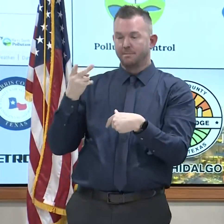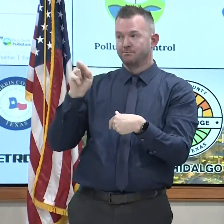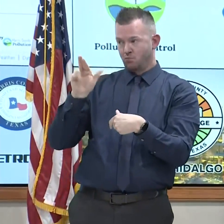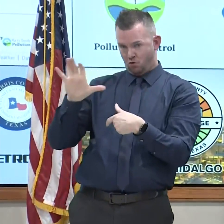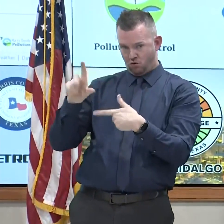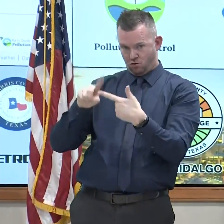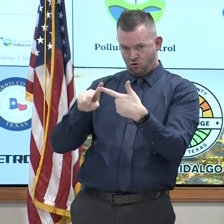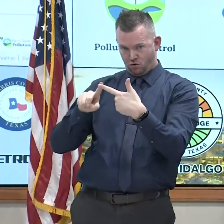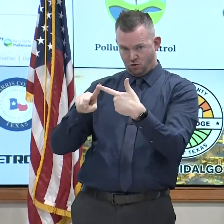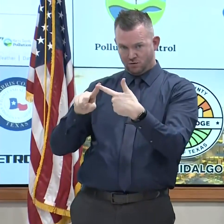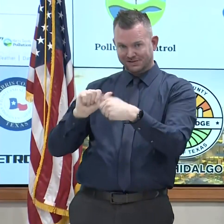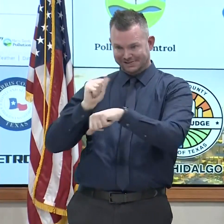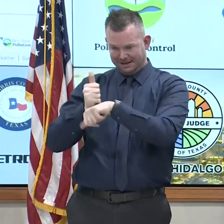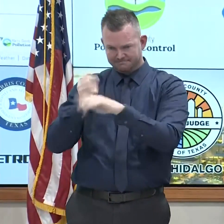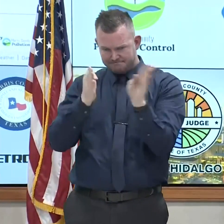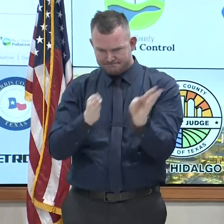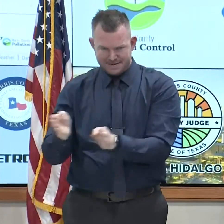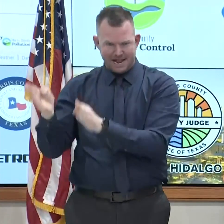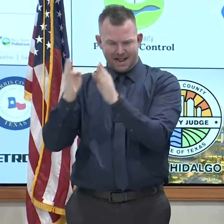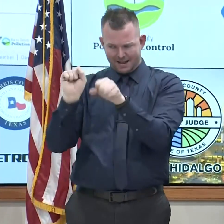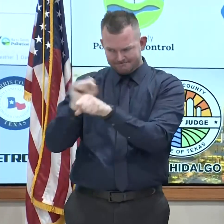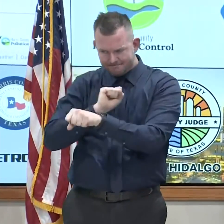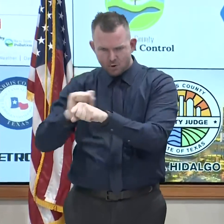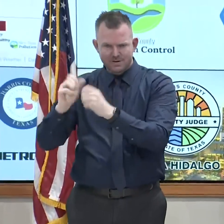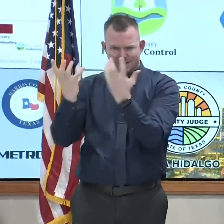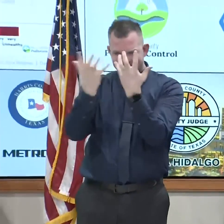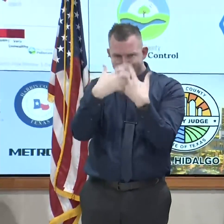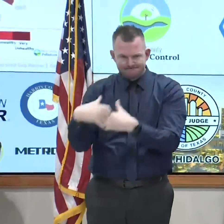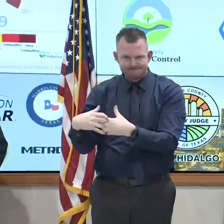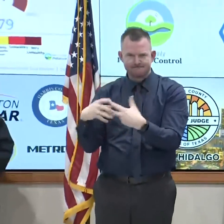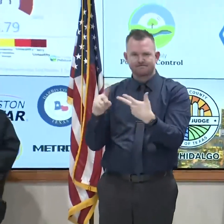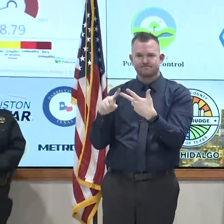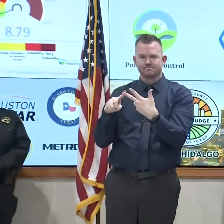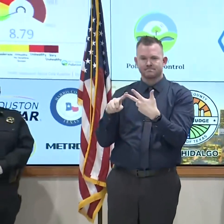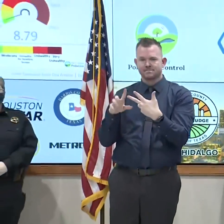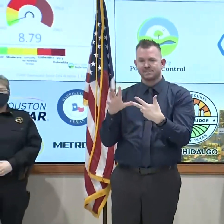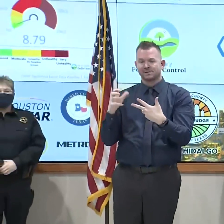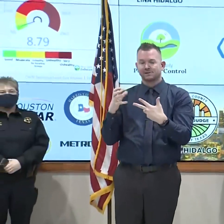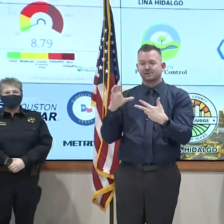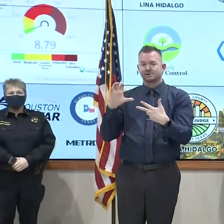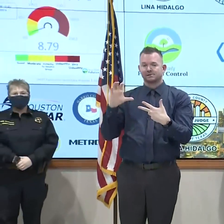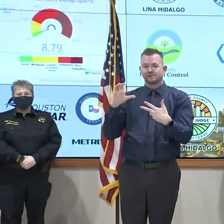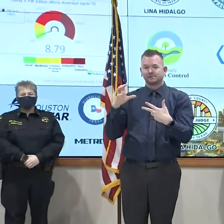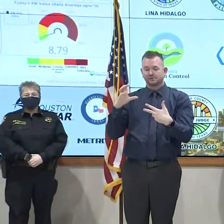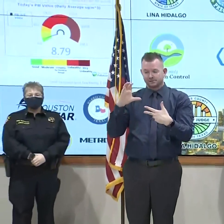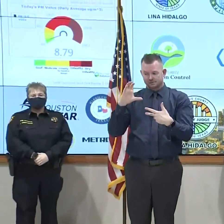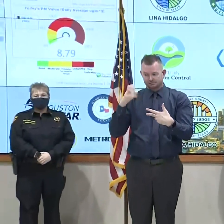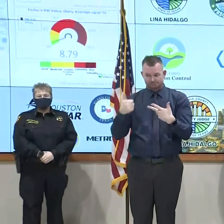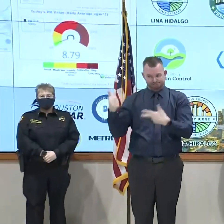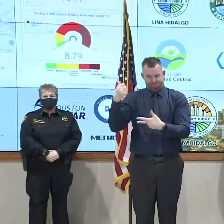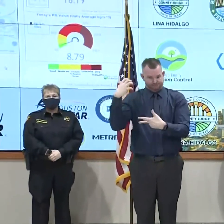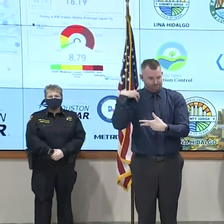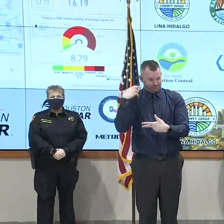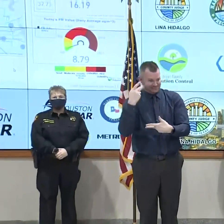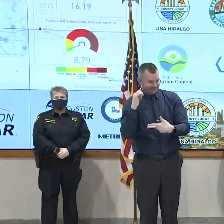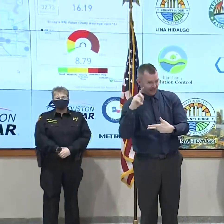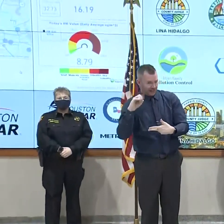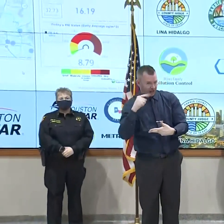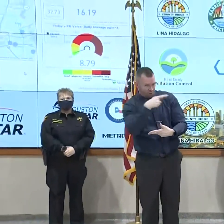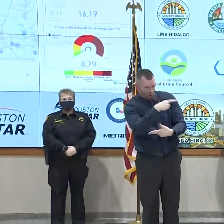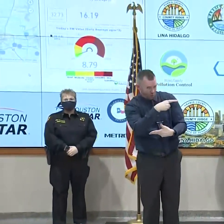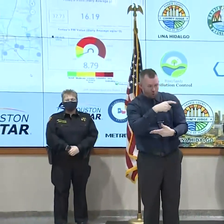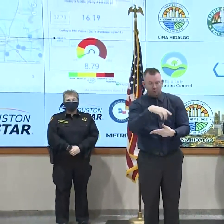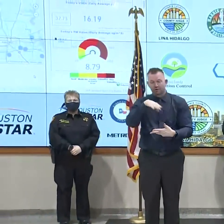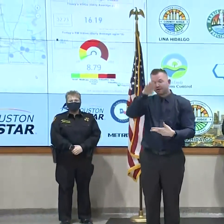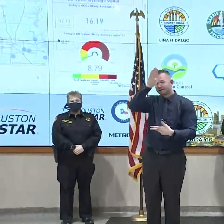And then, as Judge Hidalgo has acknowledged, Fire Marshal Chief Lori Christensen, who is a true